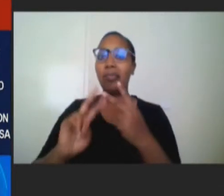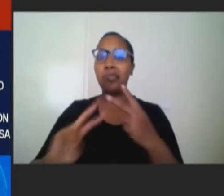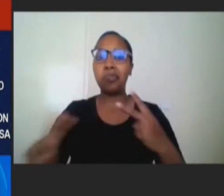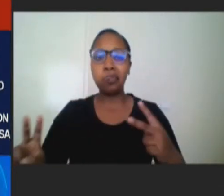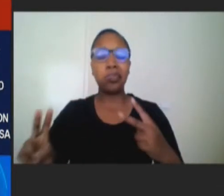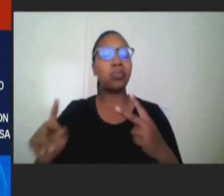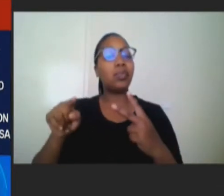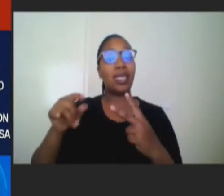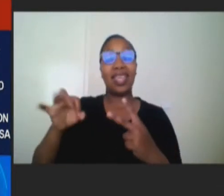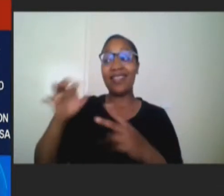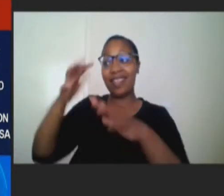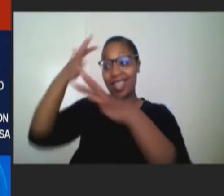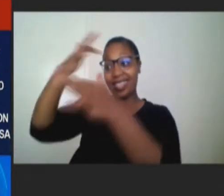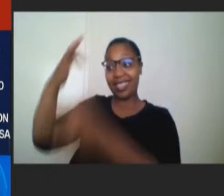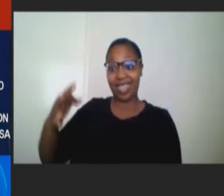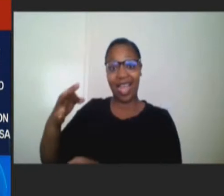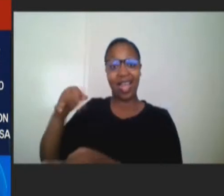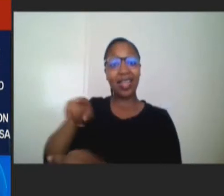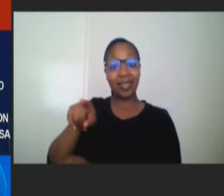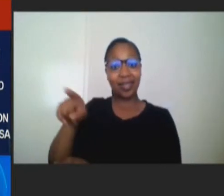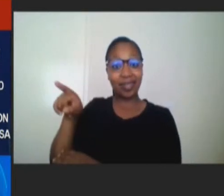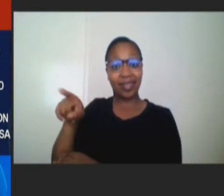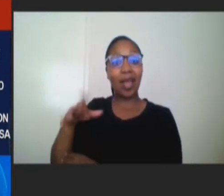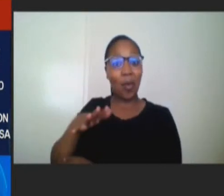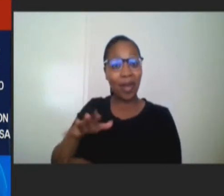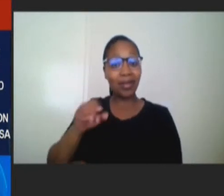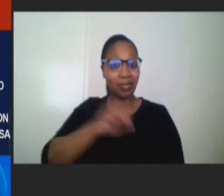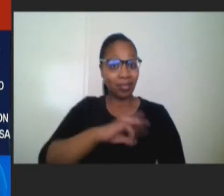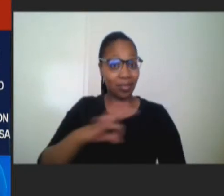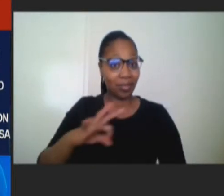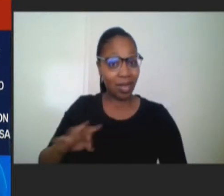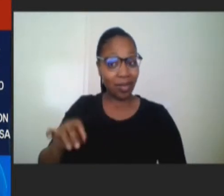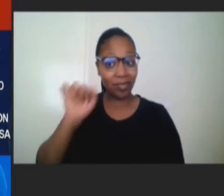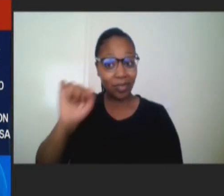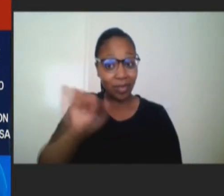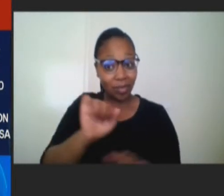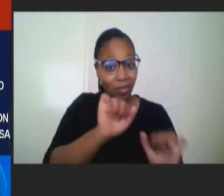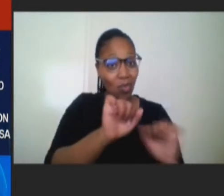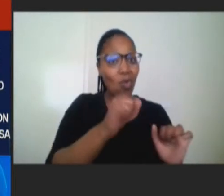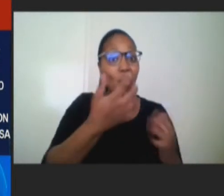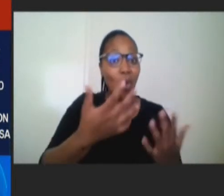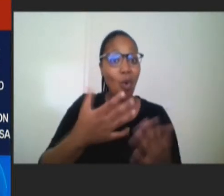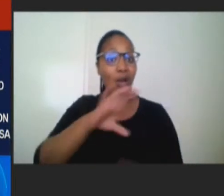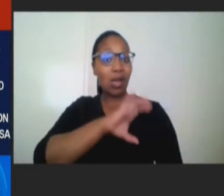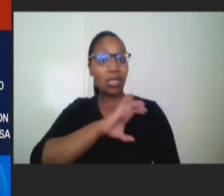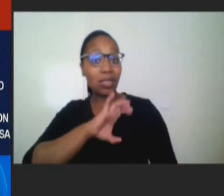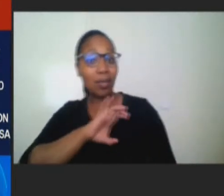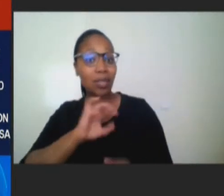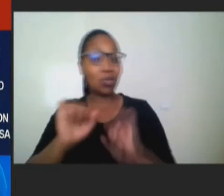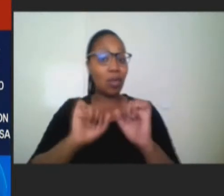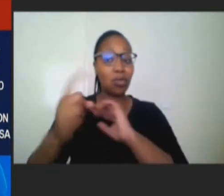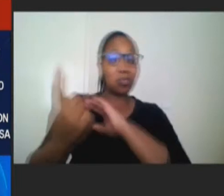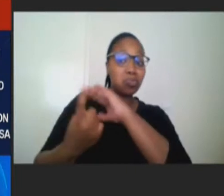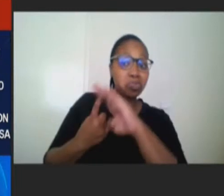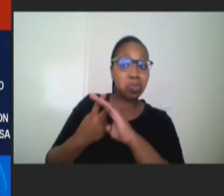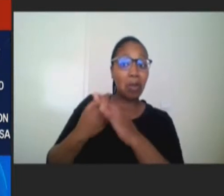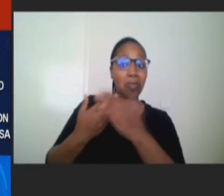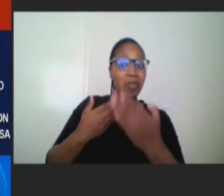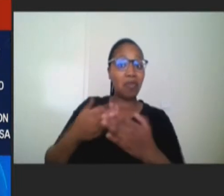a mandate either for its staff or customers or clients